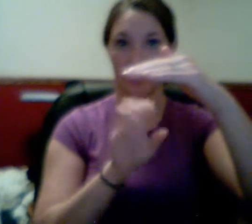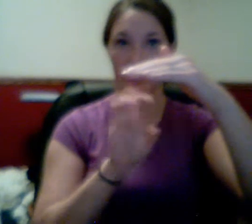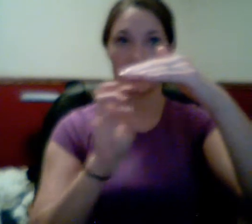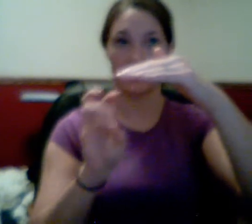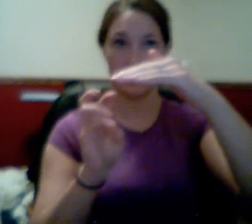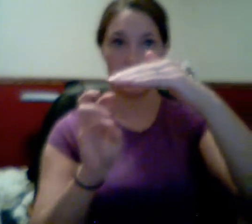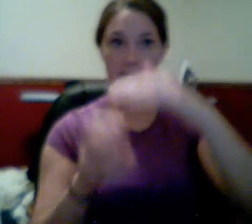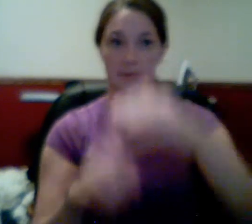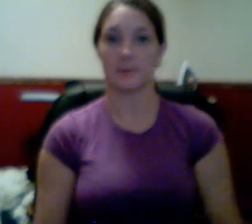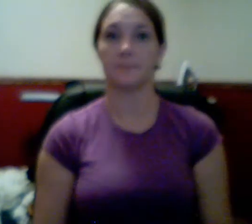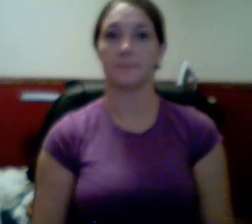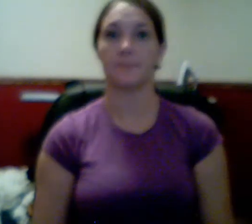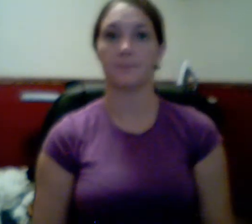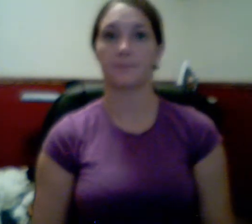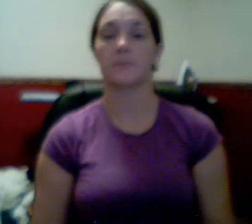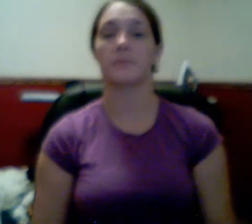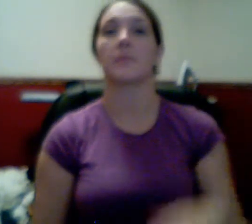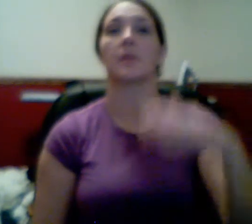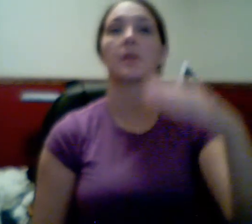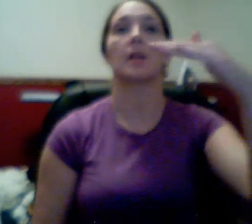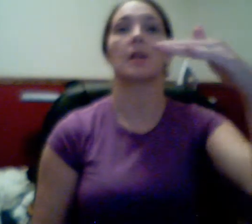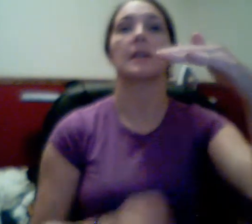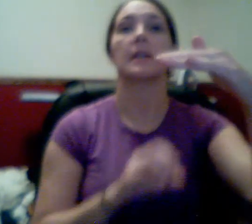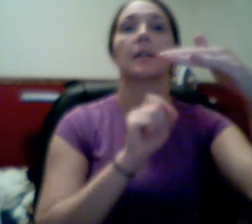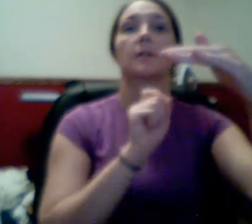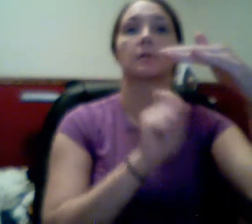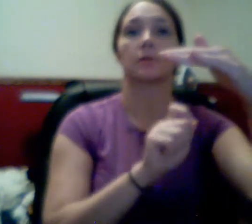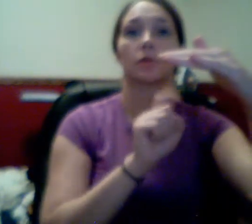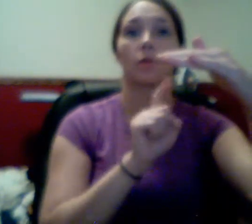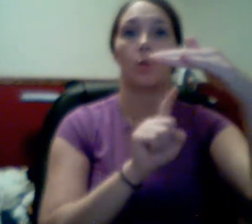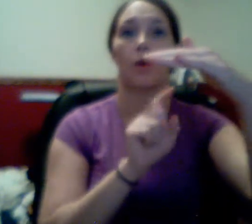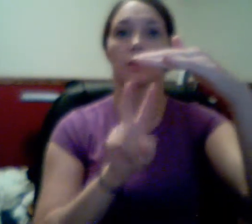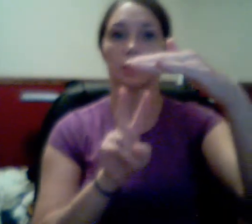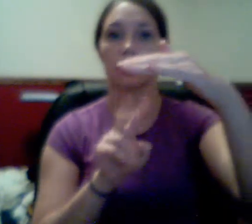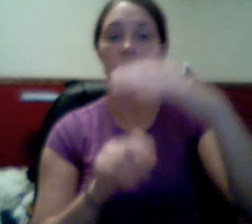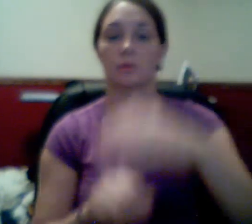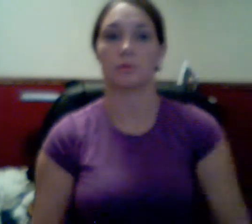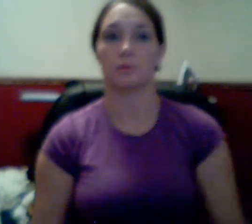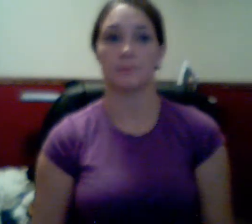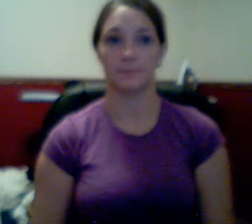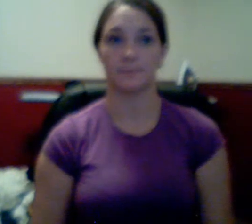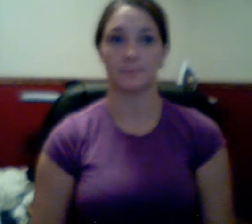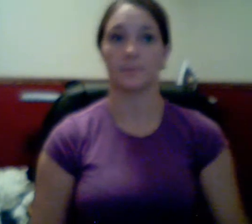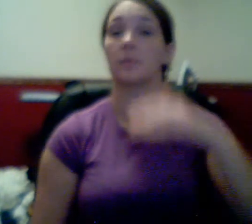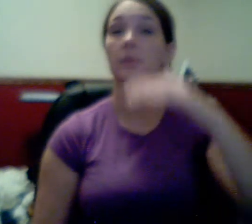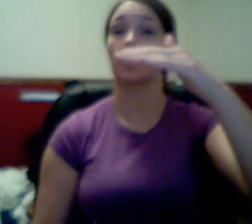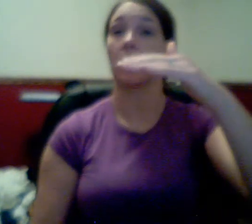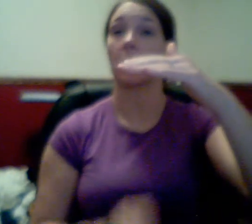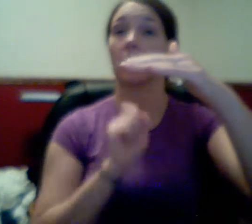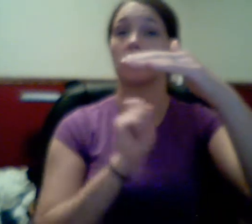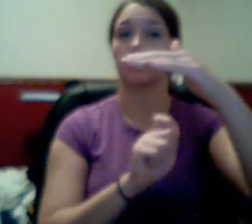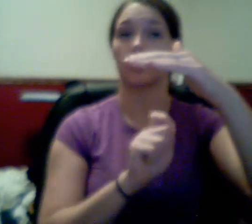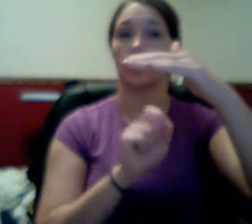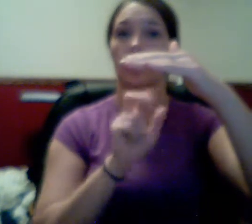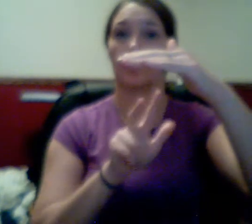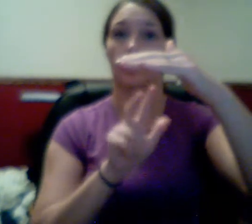a bar over 1, 2. This can be represented by 3, 5, 7, and a bar over the 3 numbers. And that just